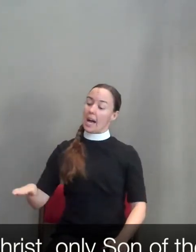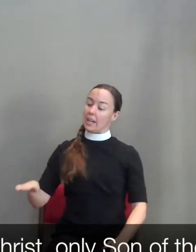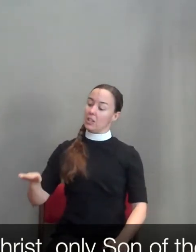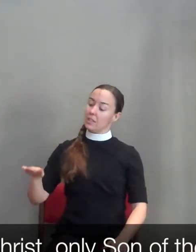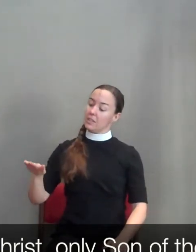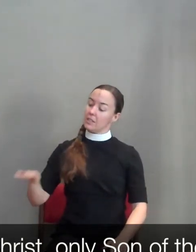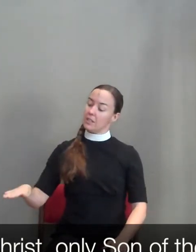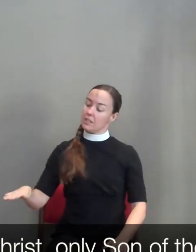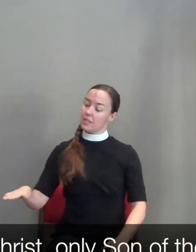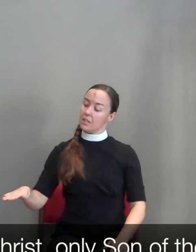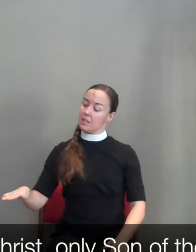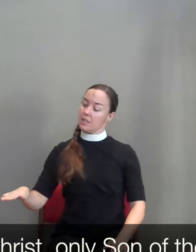child.